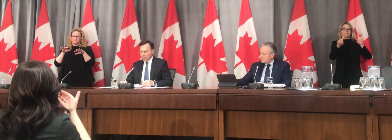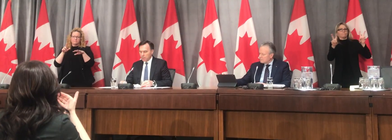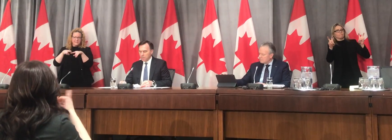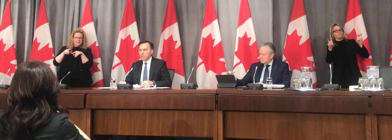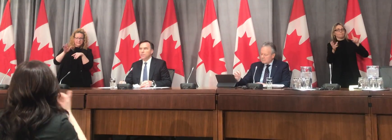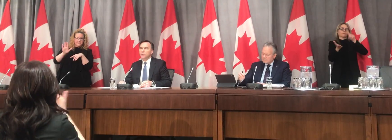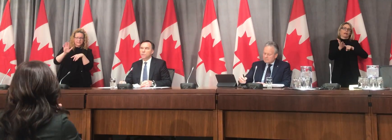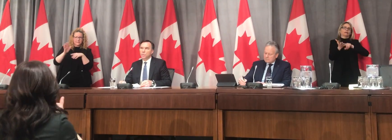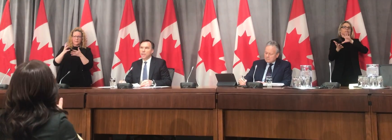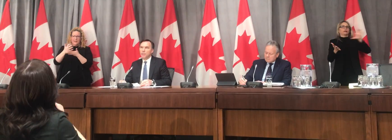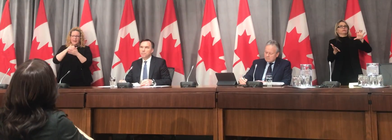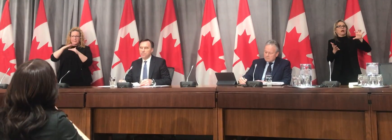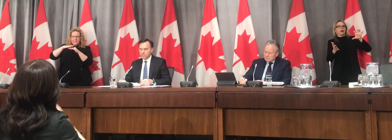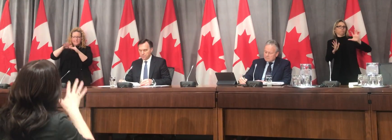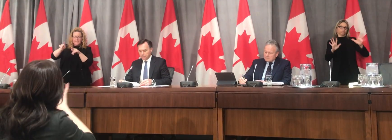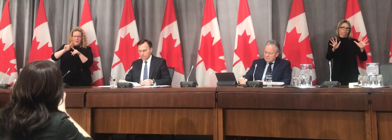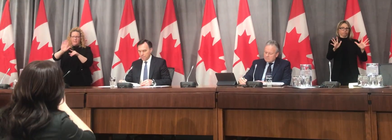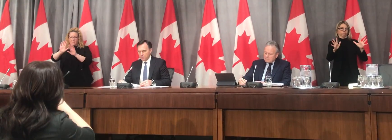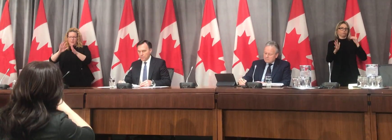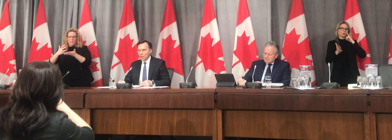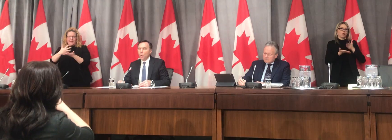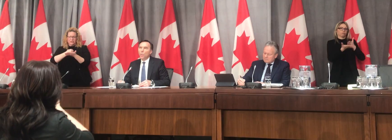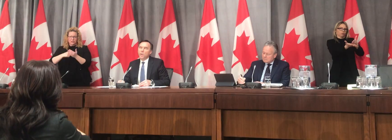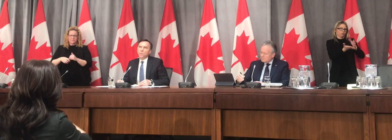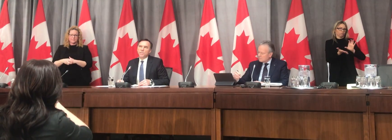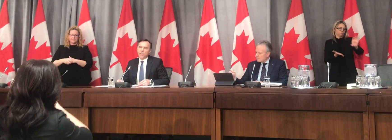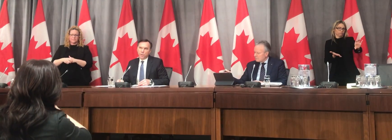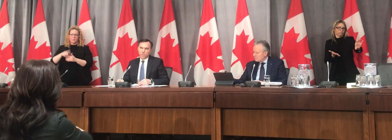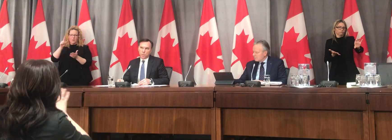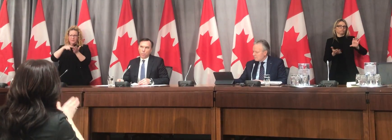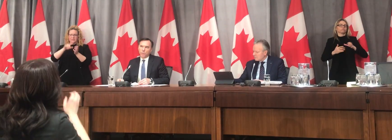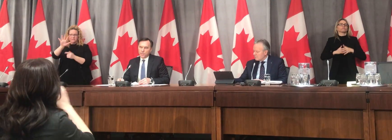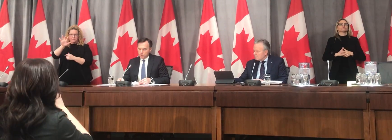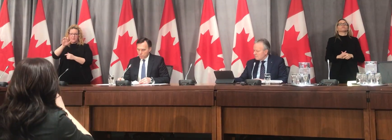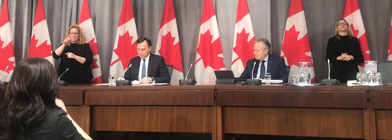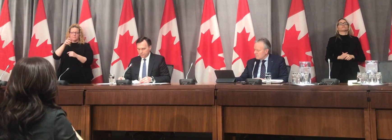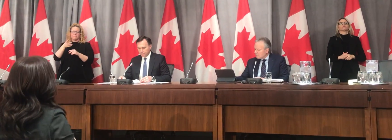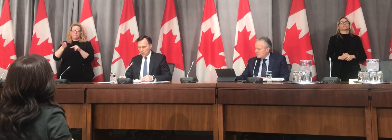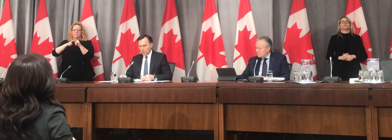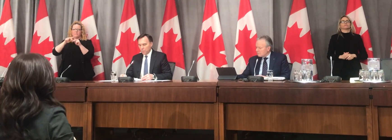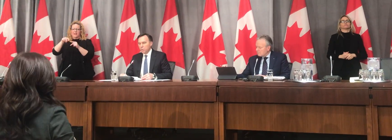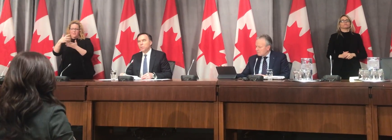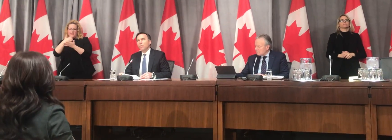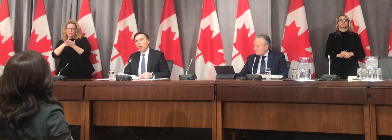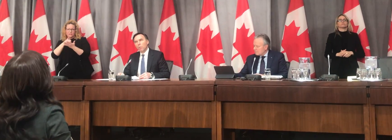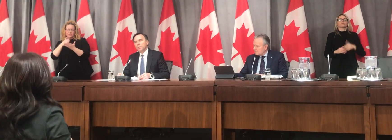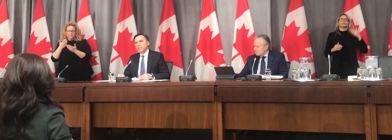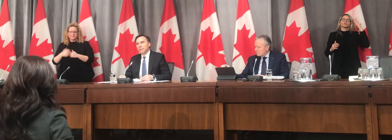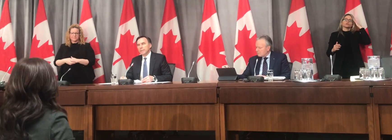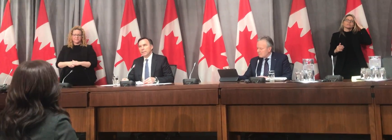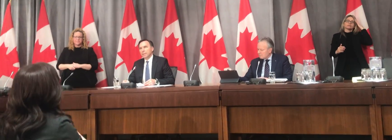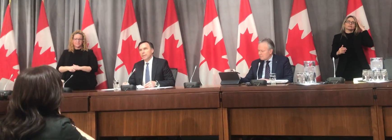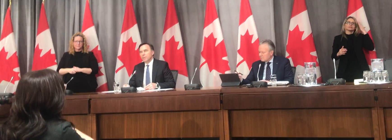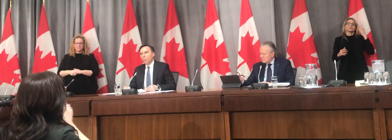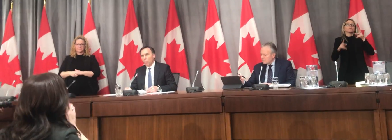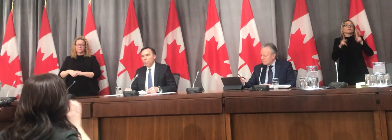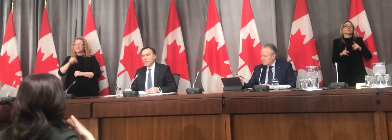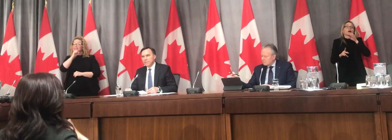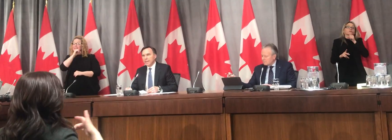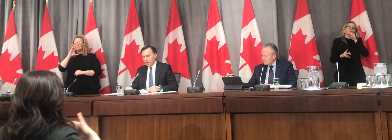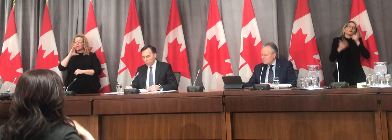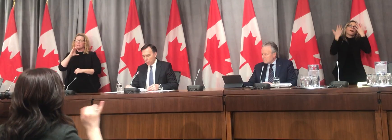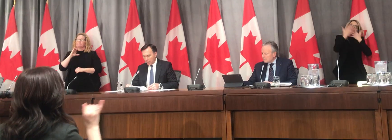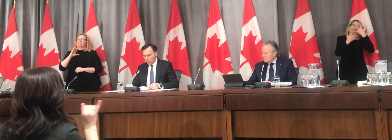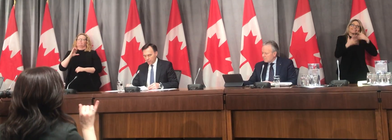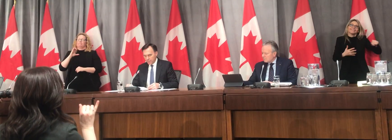$1,500 de soutien. We know seniors are worried too. First and foremost,